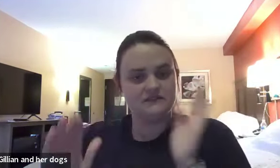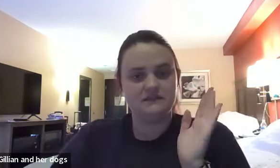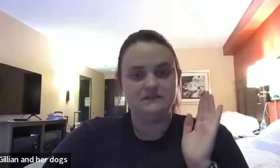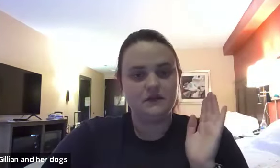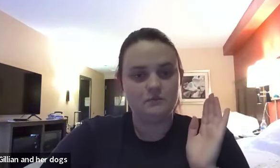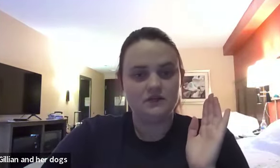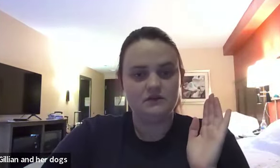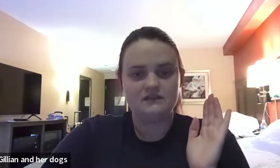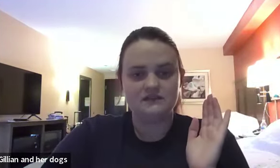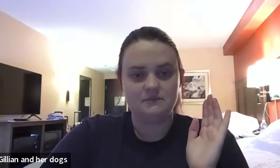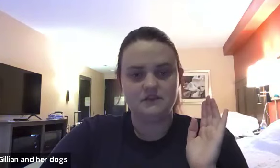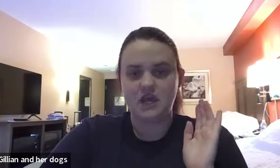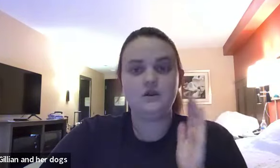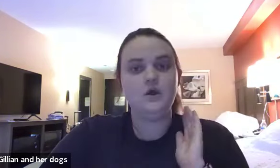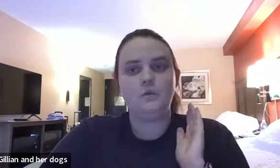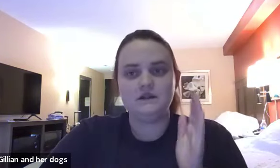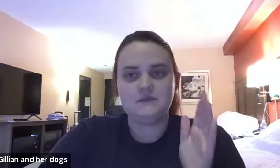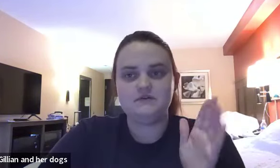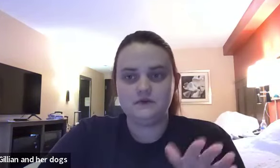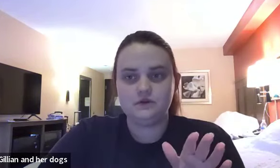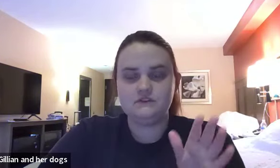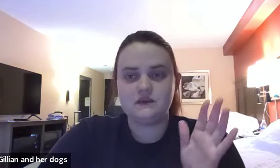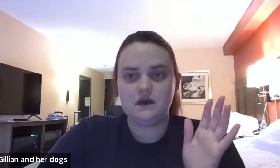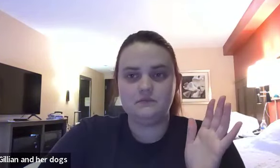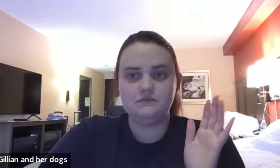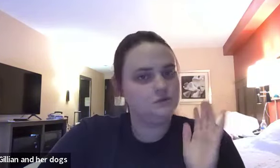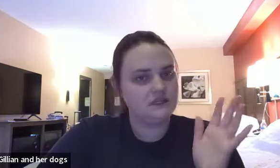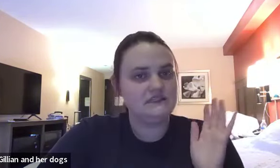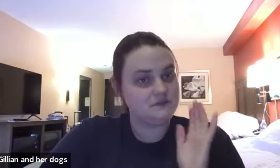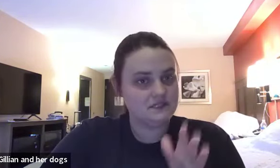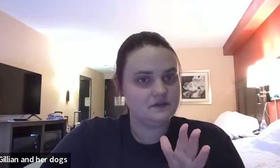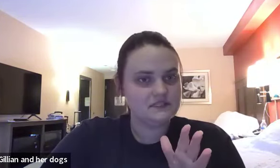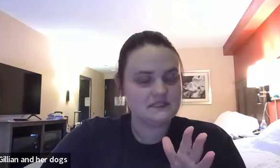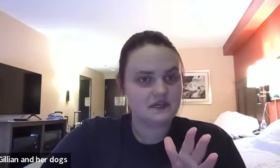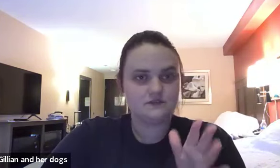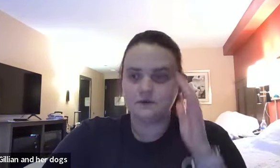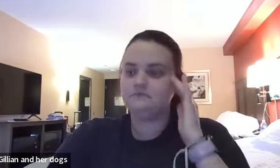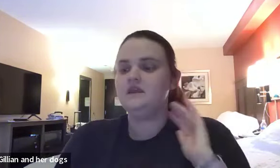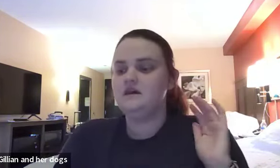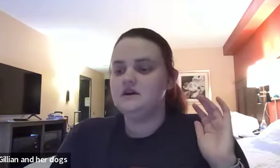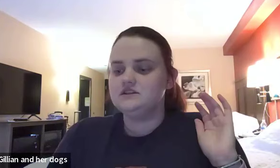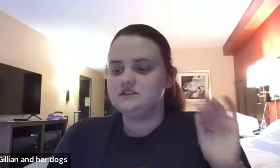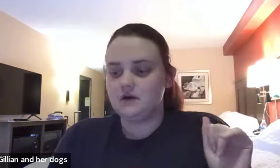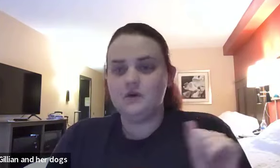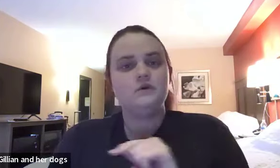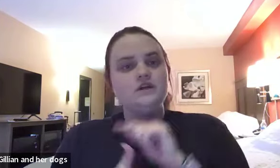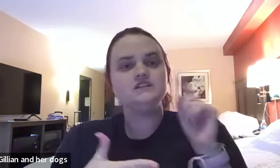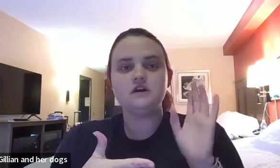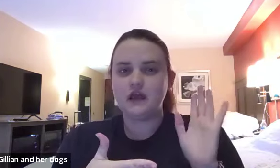said, leave it open. You guys can type in the chat what type of foods you would like to specifically see signs for. So we're going to start